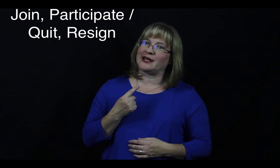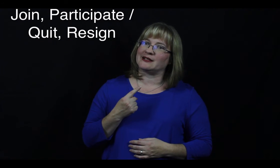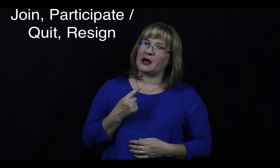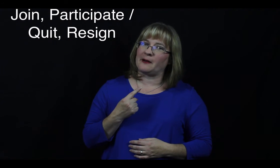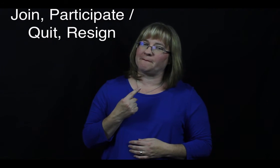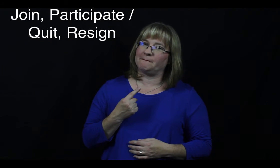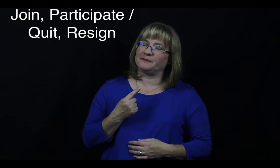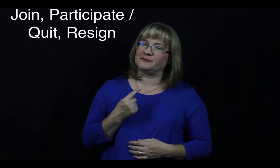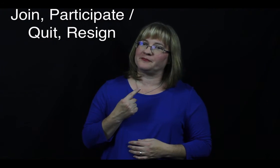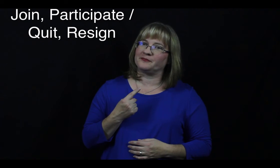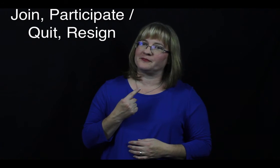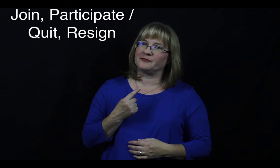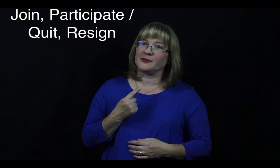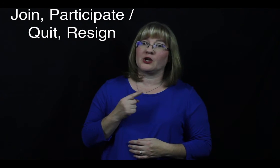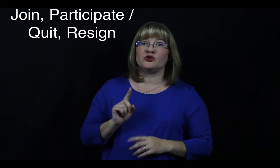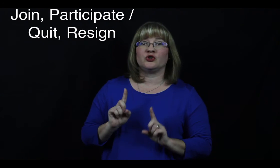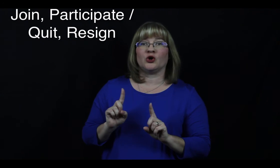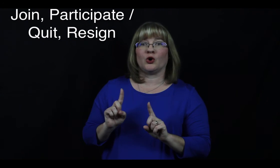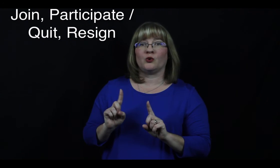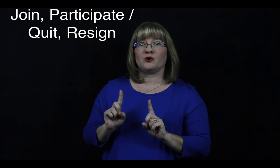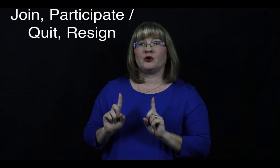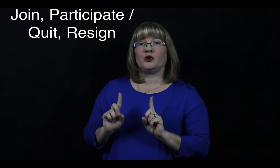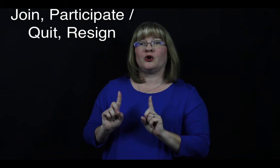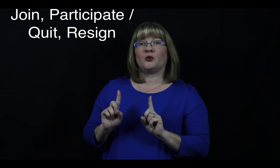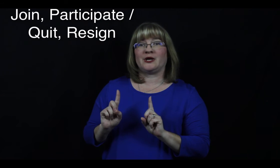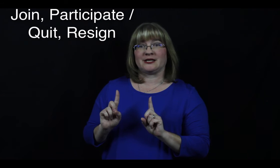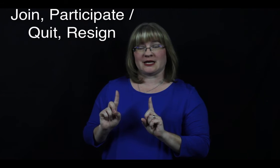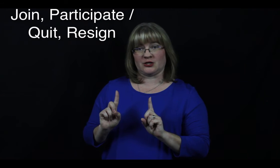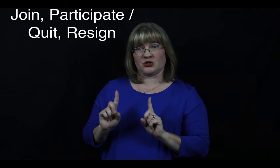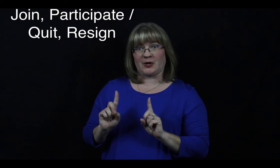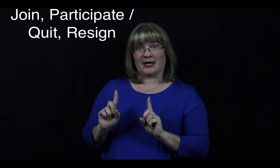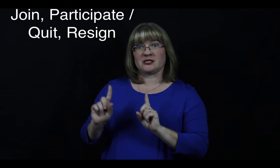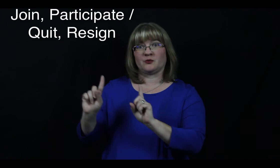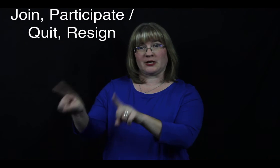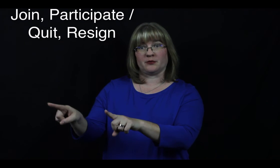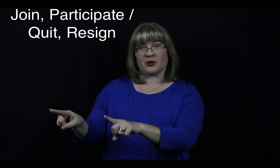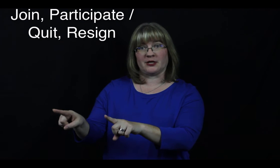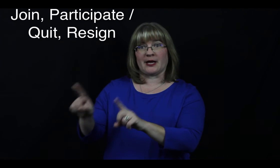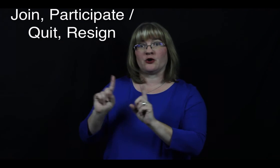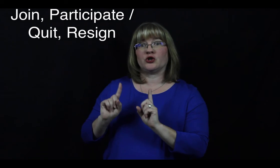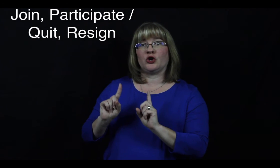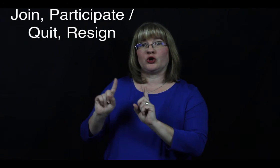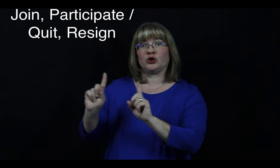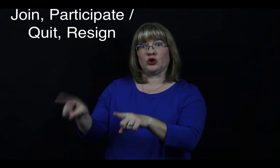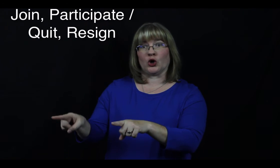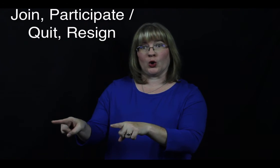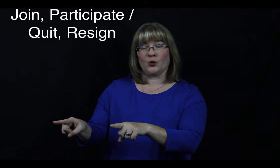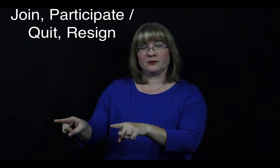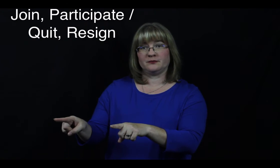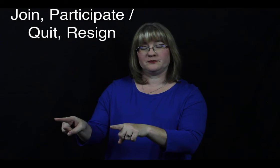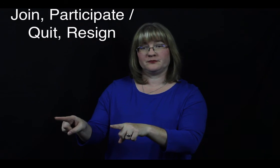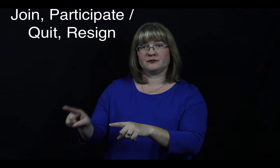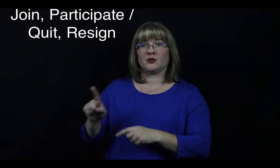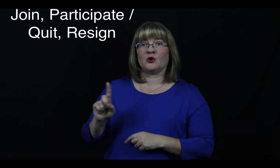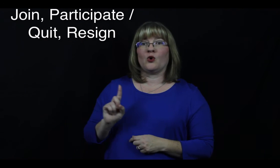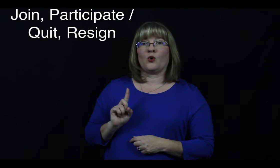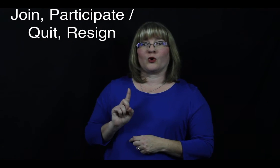hand, come. To go, we can take 2 hands and we can point them out, go, or